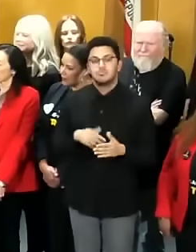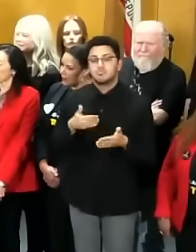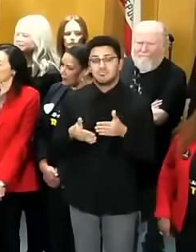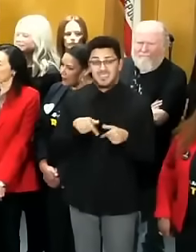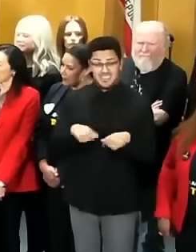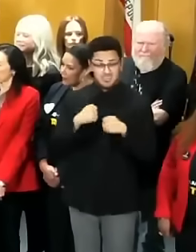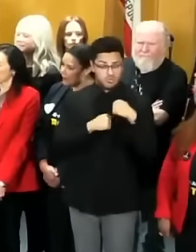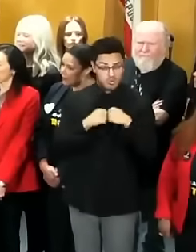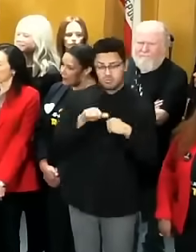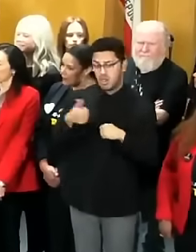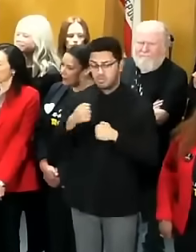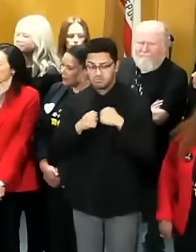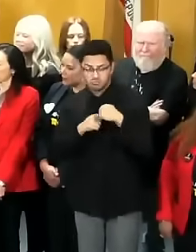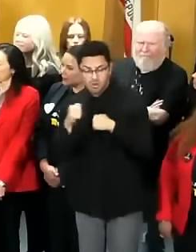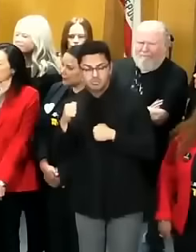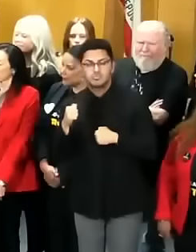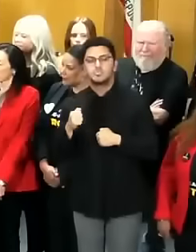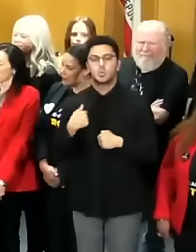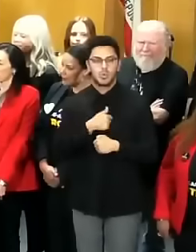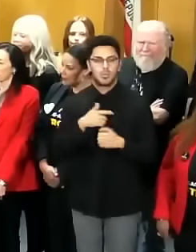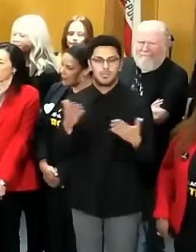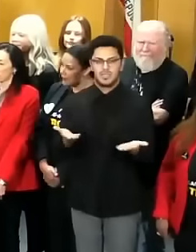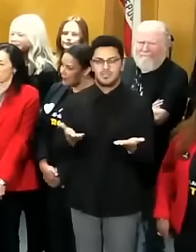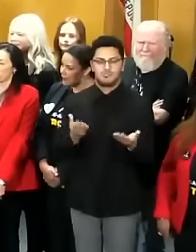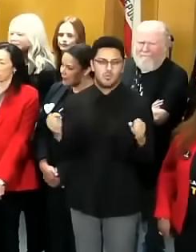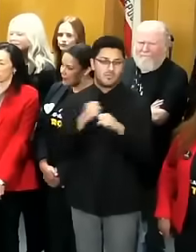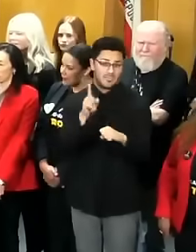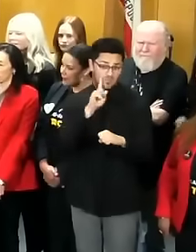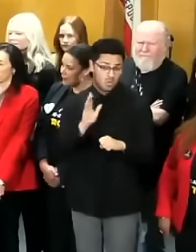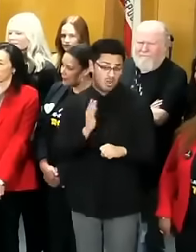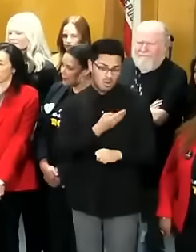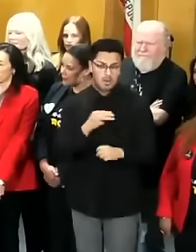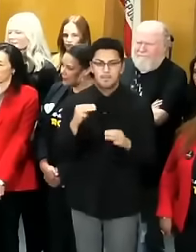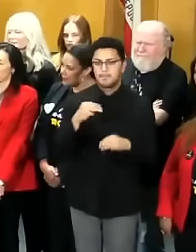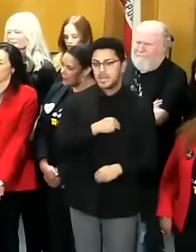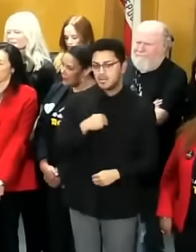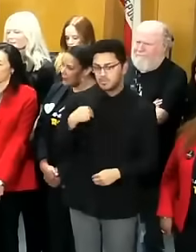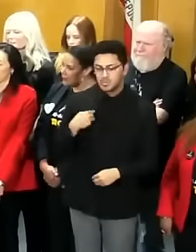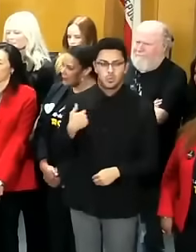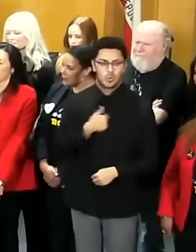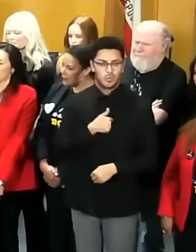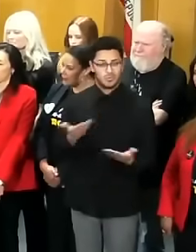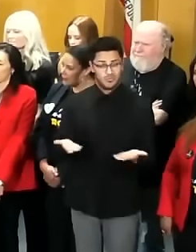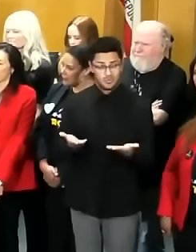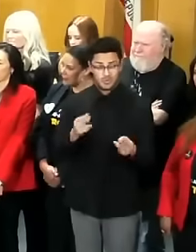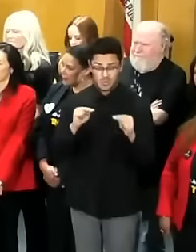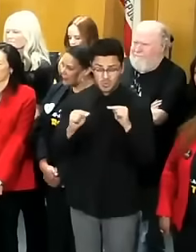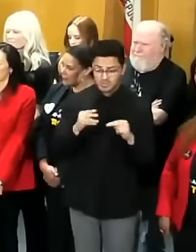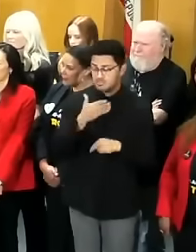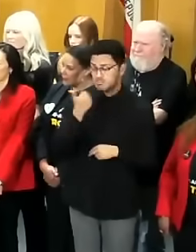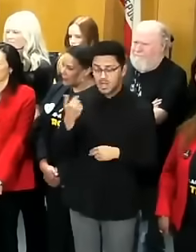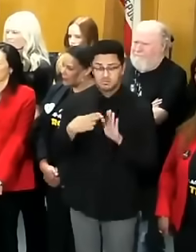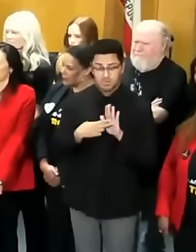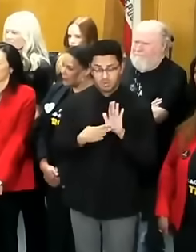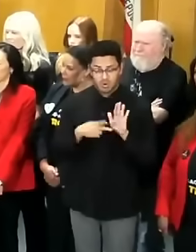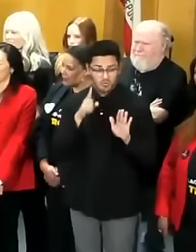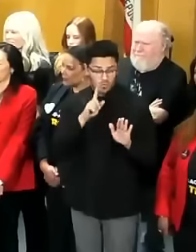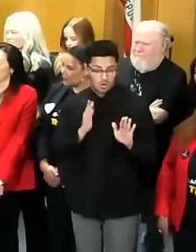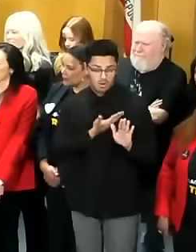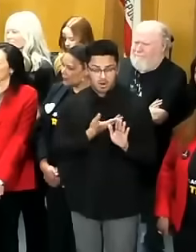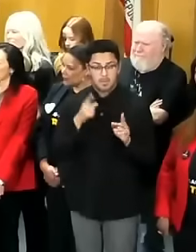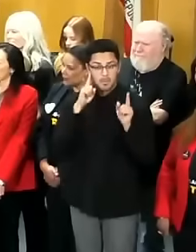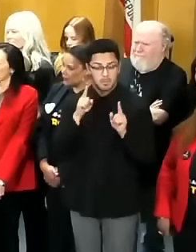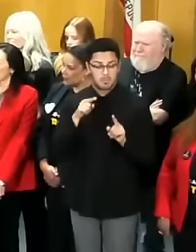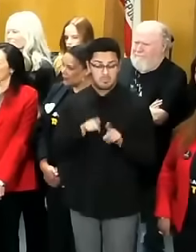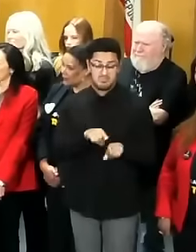any other structure, we will be here to fight for our members. We will be here to negotiate the best contracts for our members. You know,